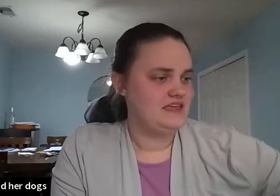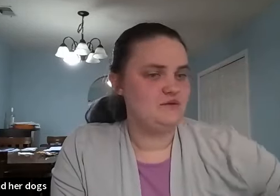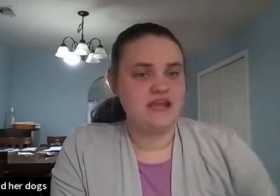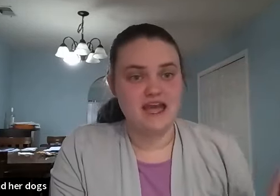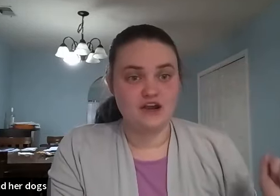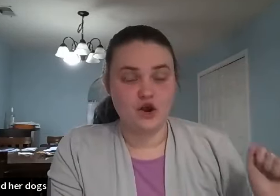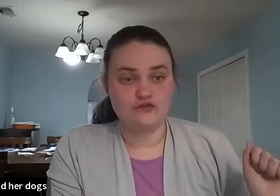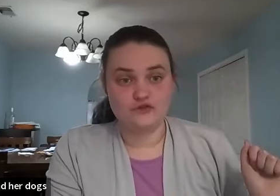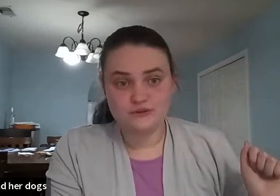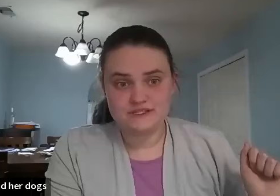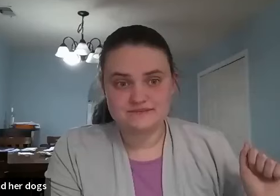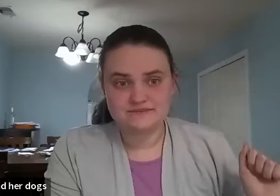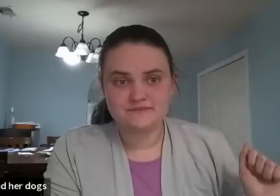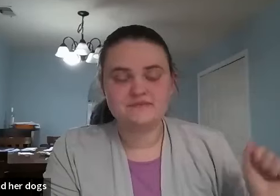Then we had our